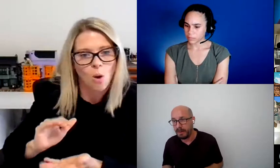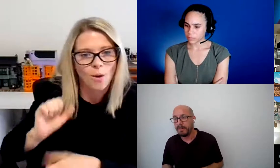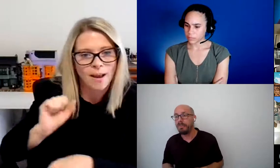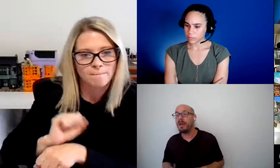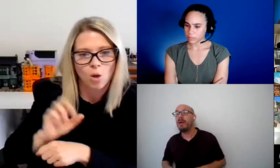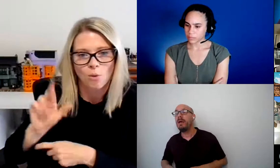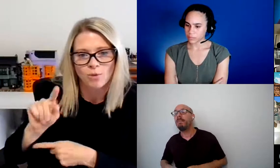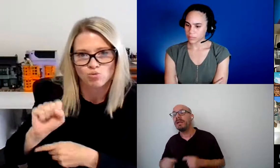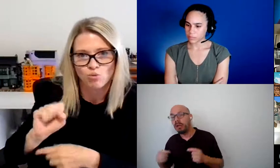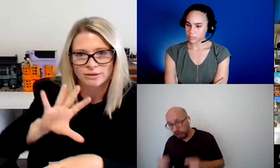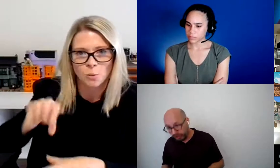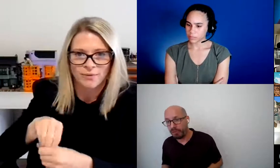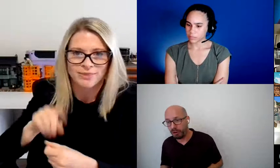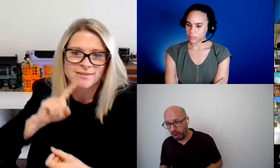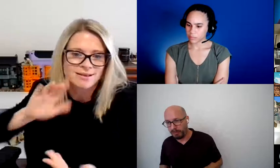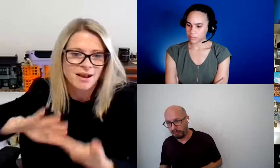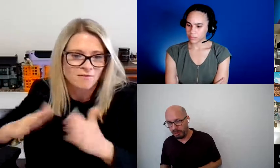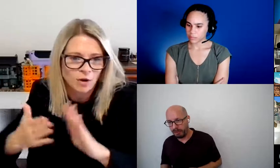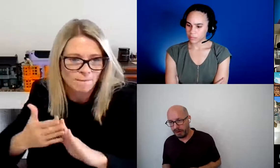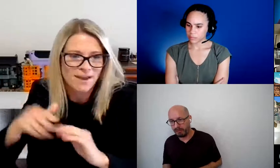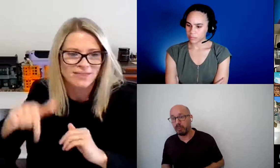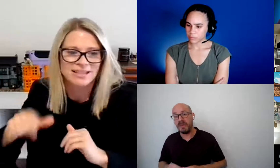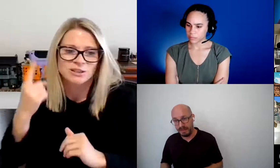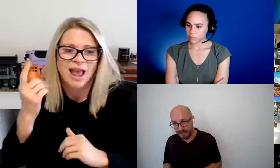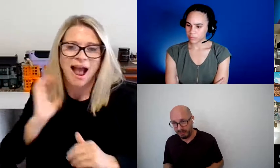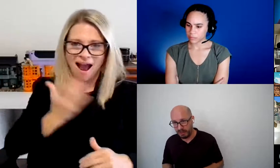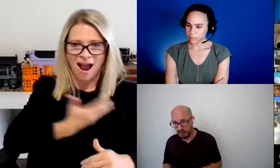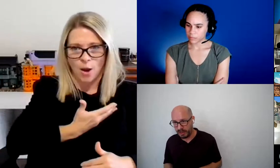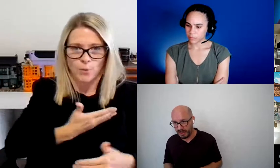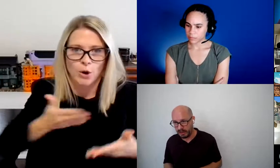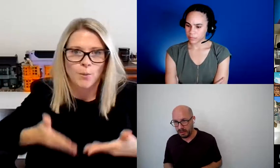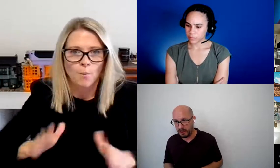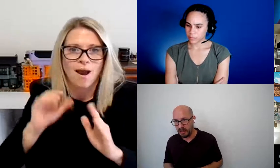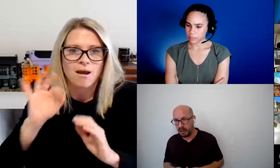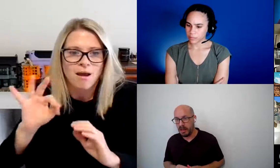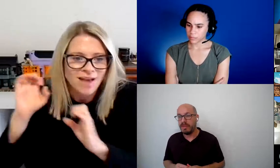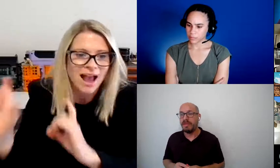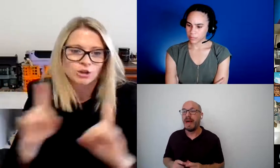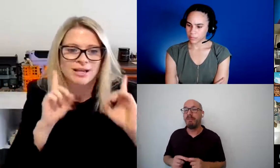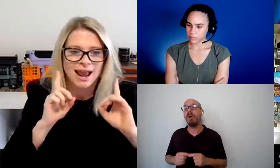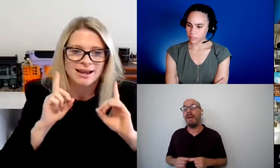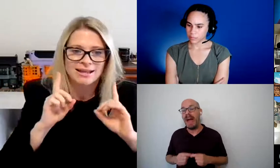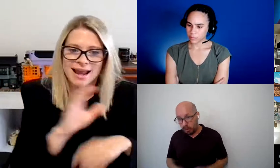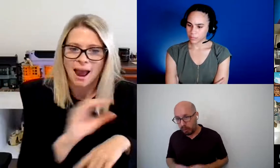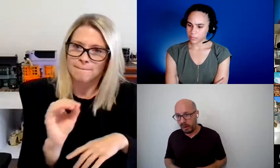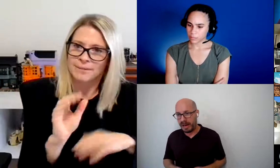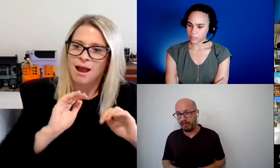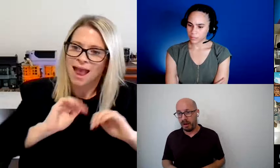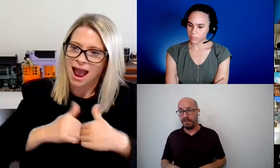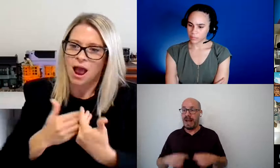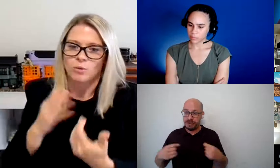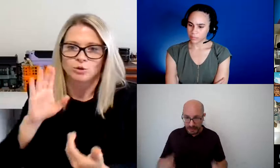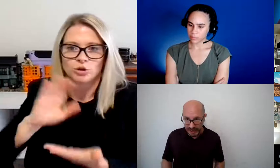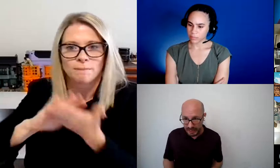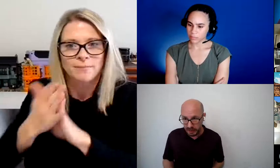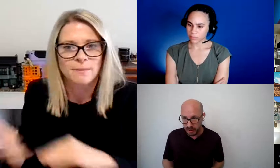because of the low employment rates within the Deaf community. That is one of our ways of educating